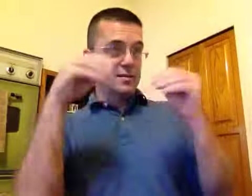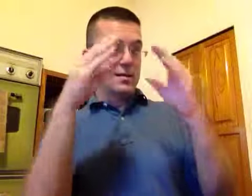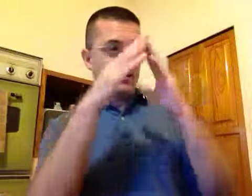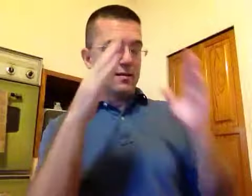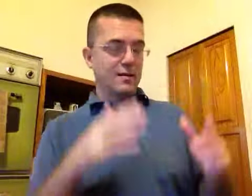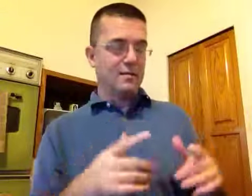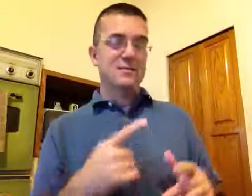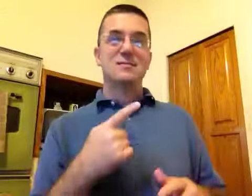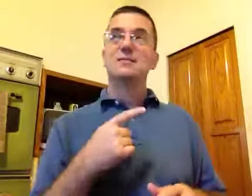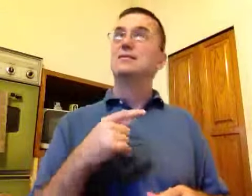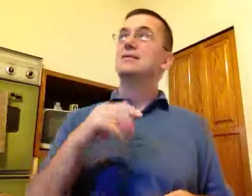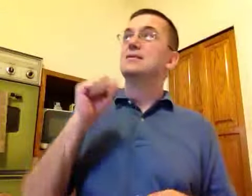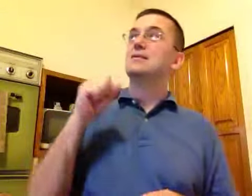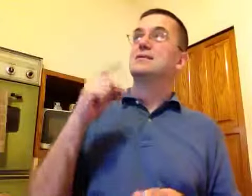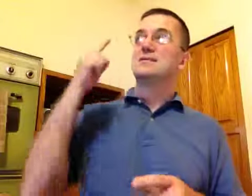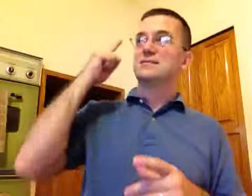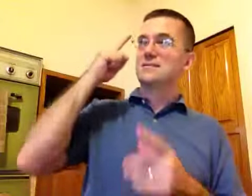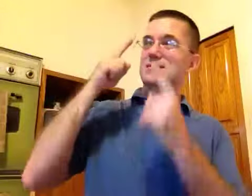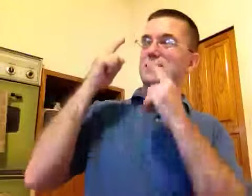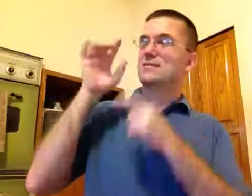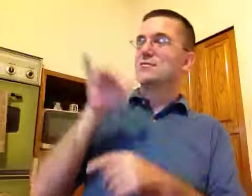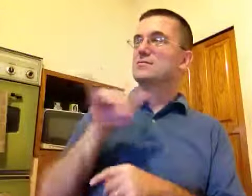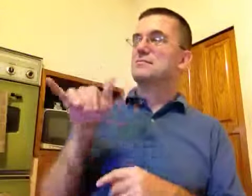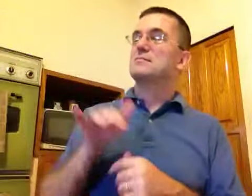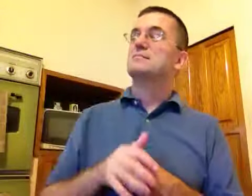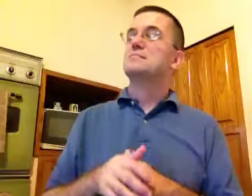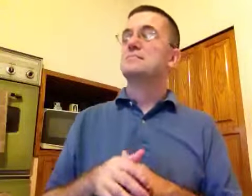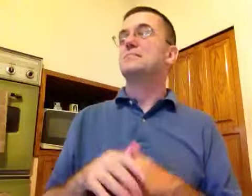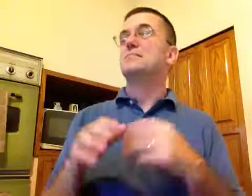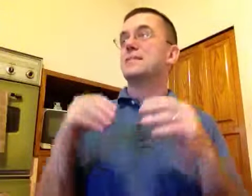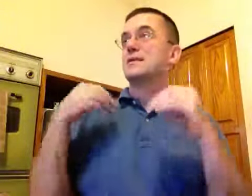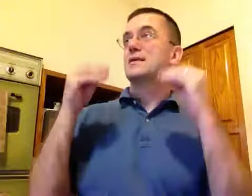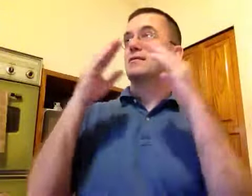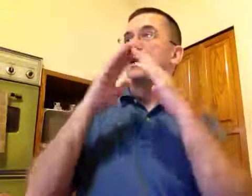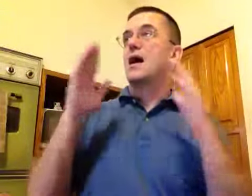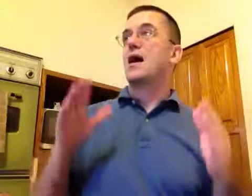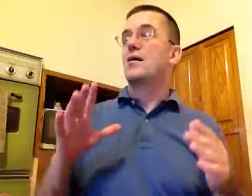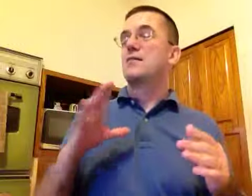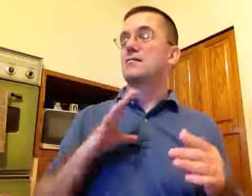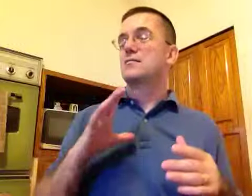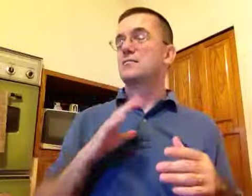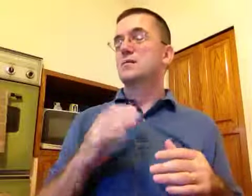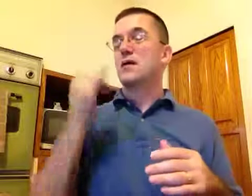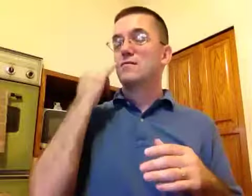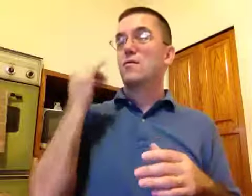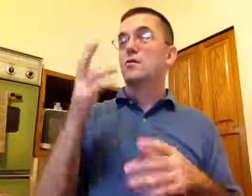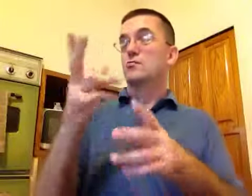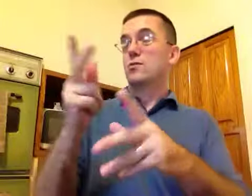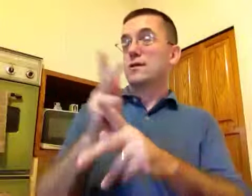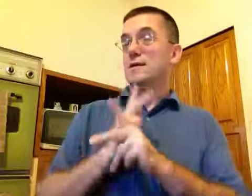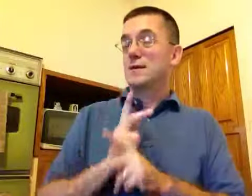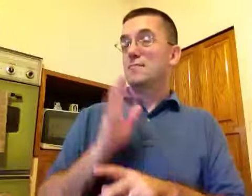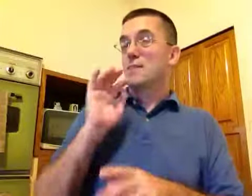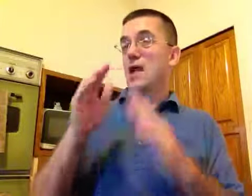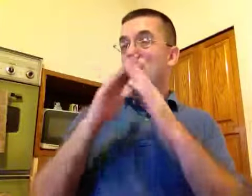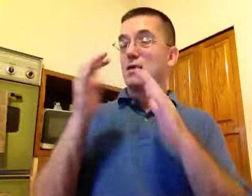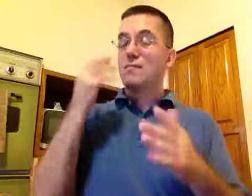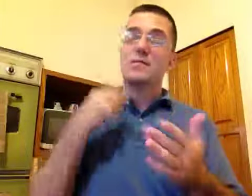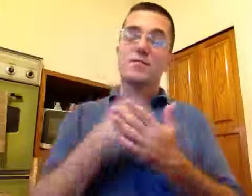was what I was thinking, too. Yeah, I mean, if you want to sell the house, that's fine. If you want to try to keep it, I mean, if you sold the house, you could just write a check